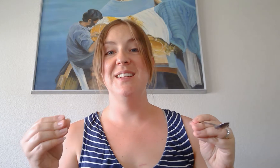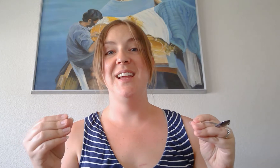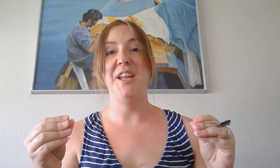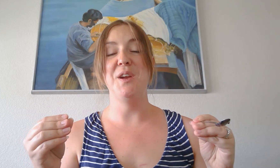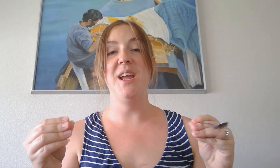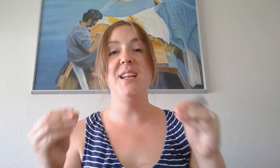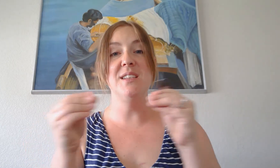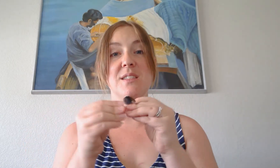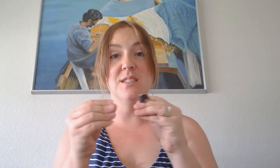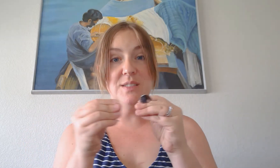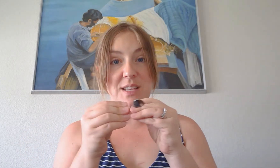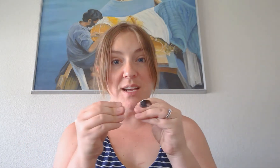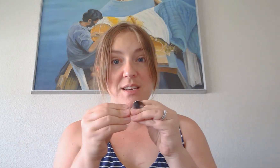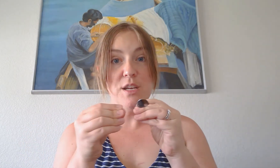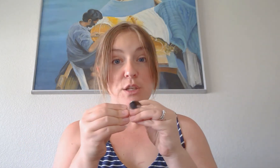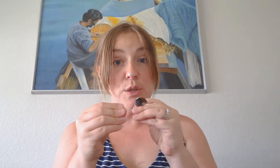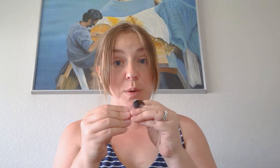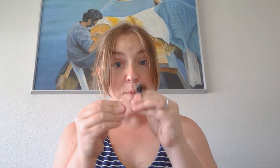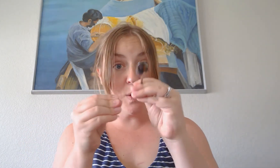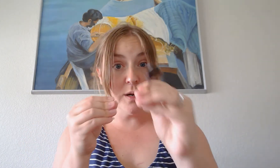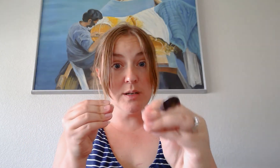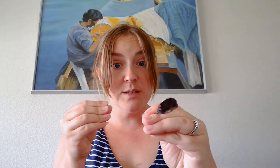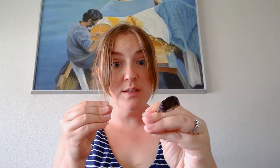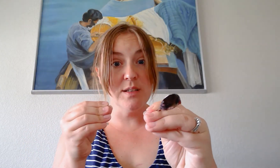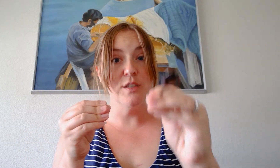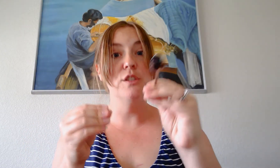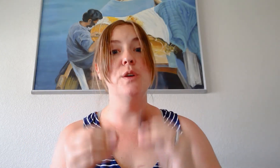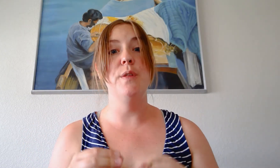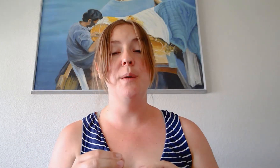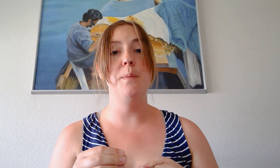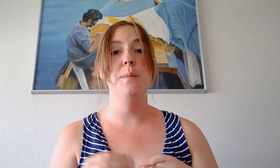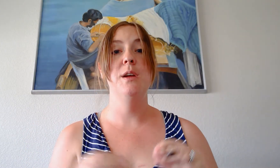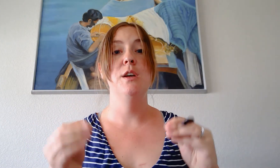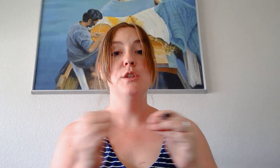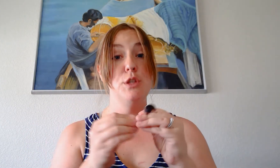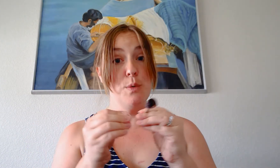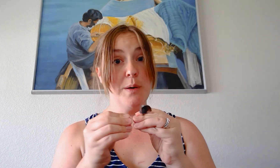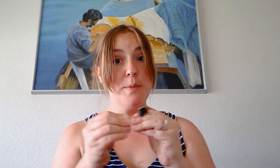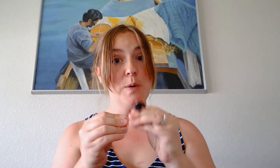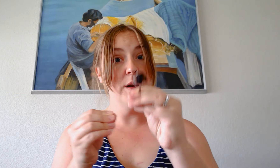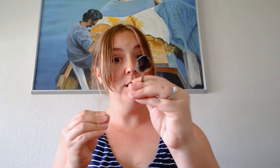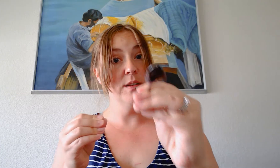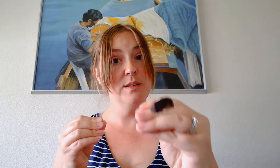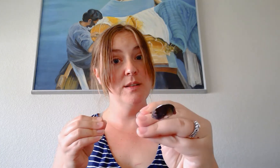in your hand and still sign. Do you want more? Show them. Do you want more?